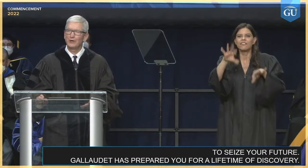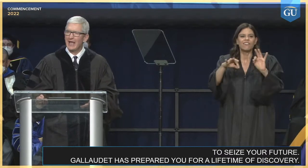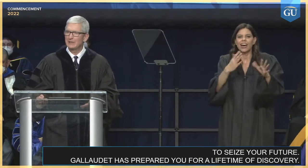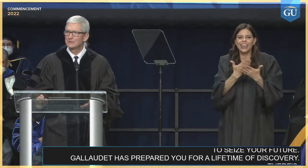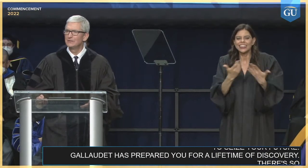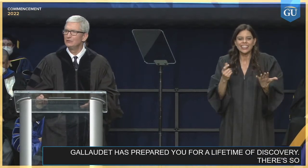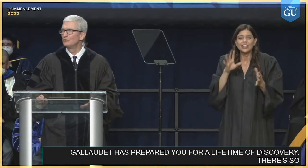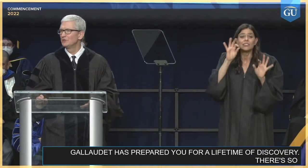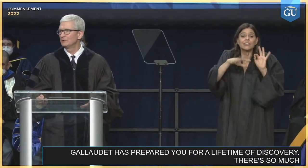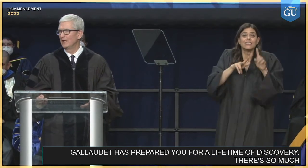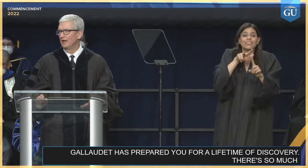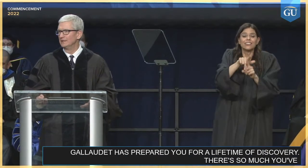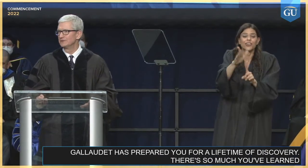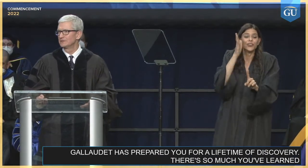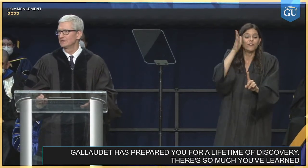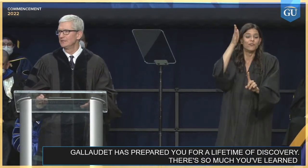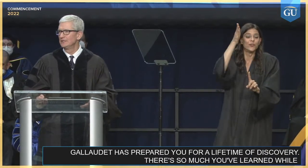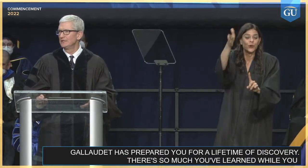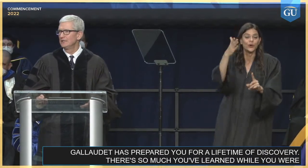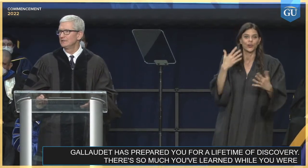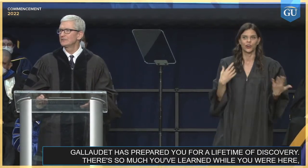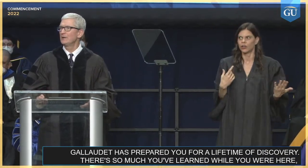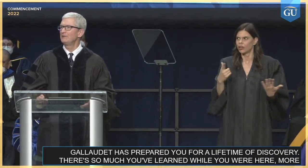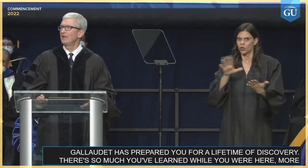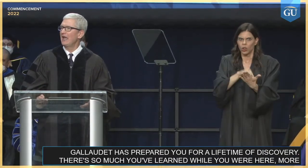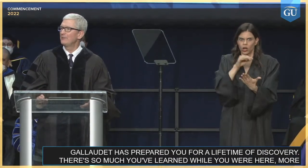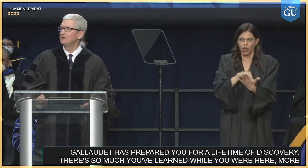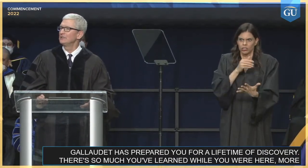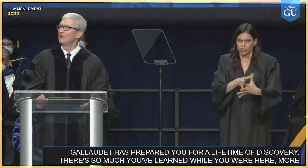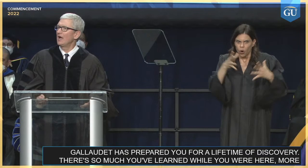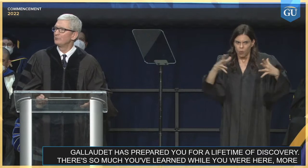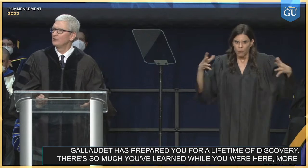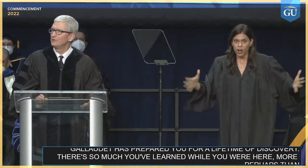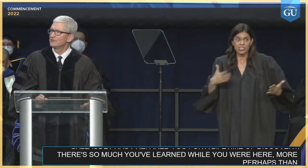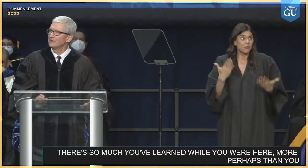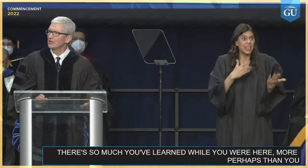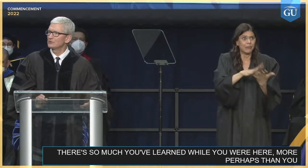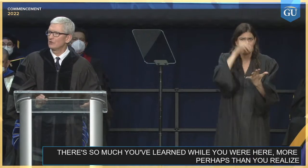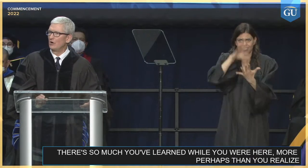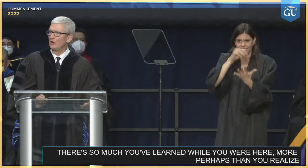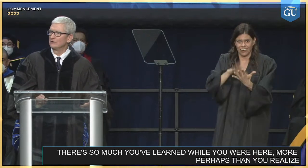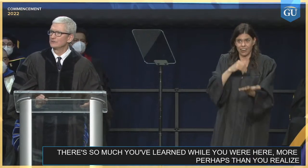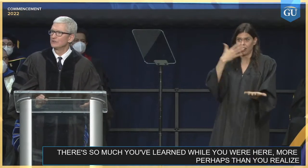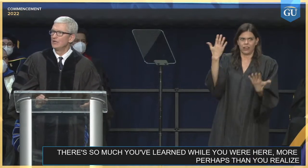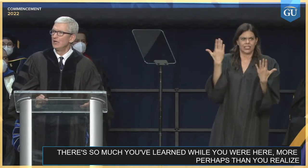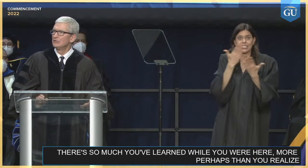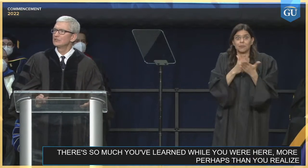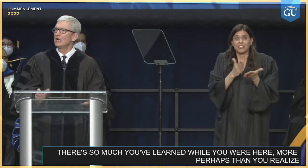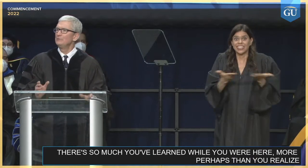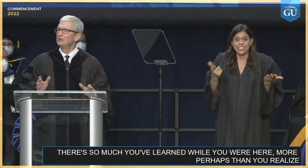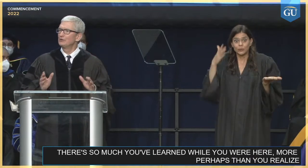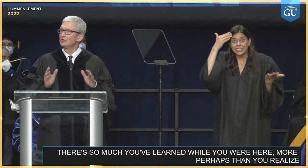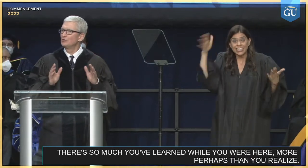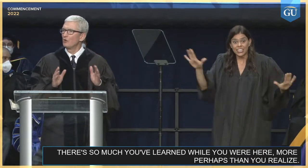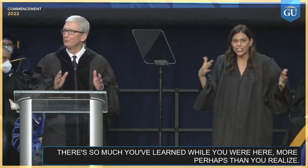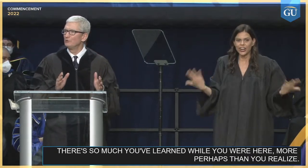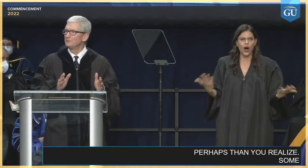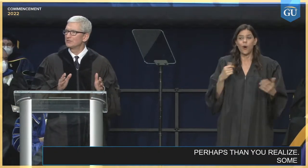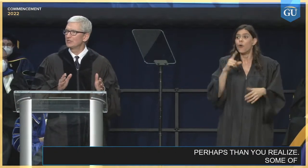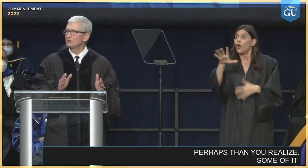perhaps than you realize. Some of it happened in libraries and lecture halls, some during dorm room discussions